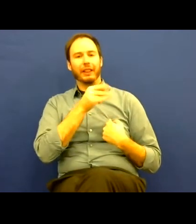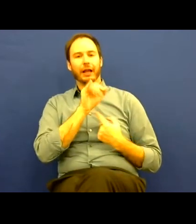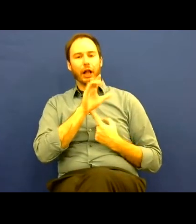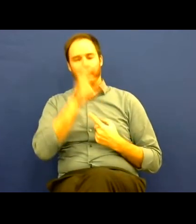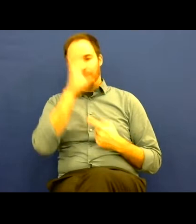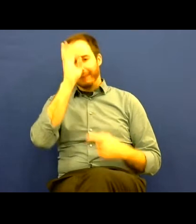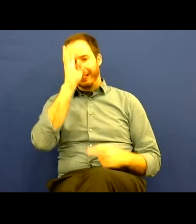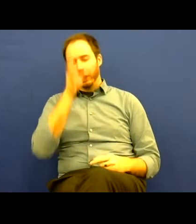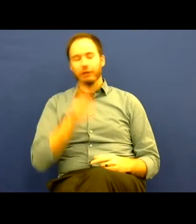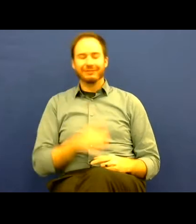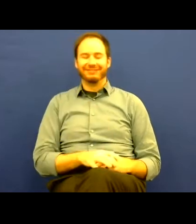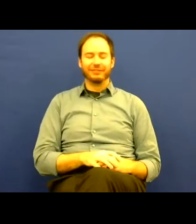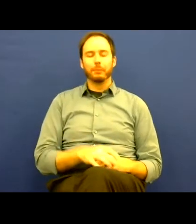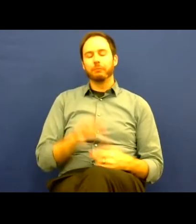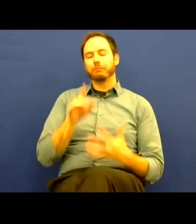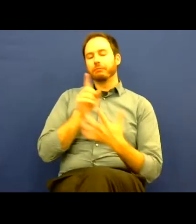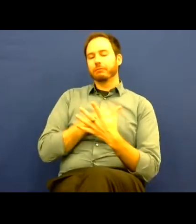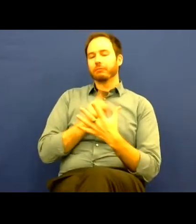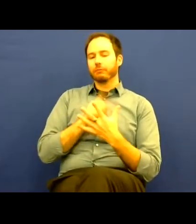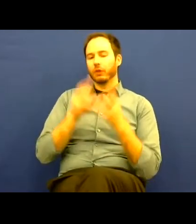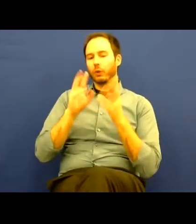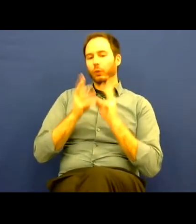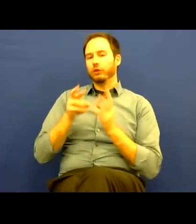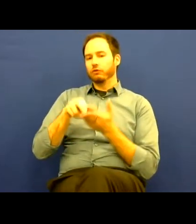Registration for winter recreation programs is coming up.